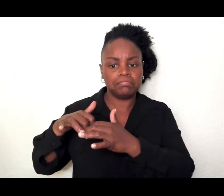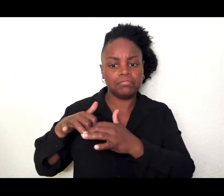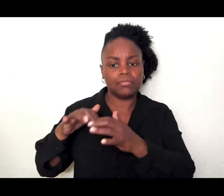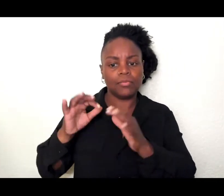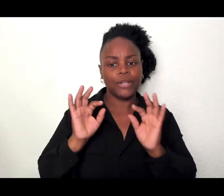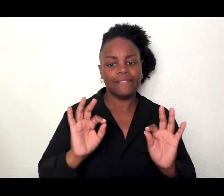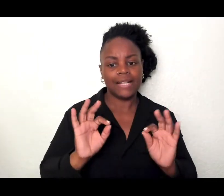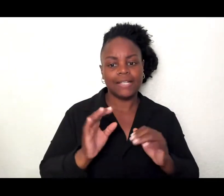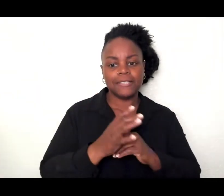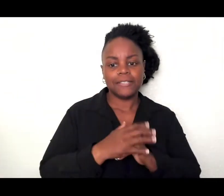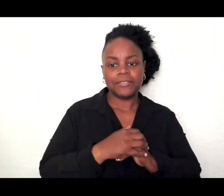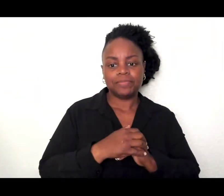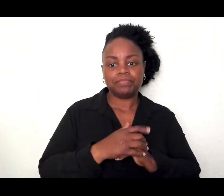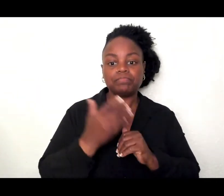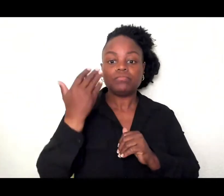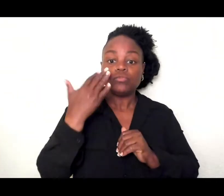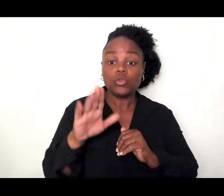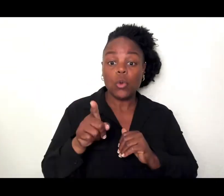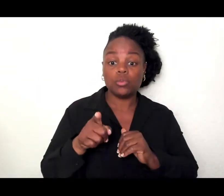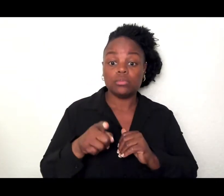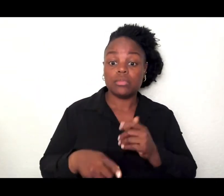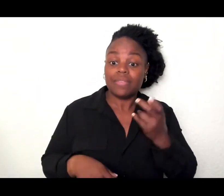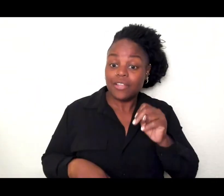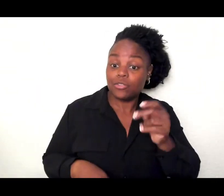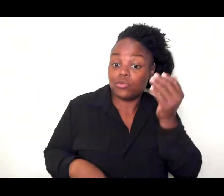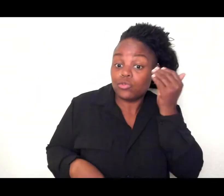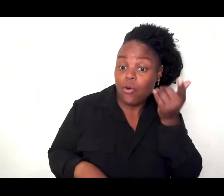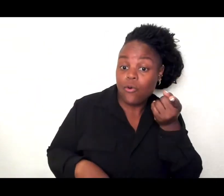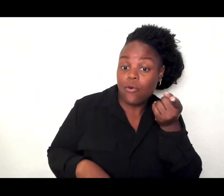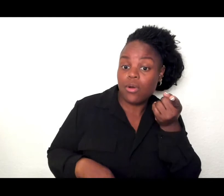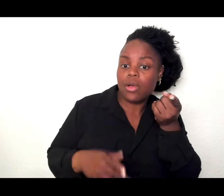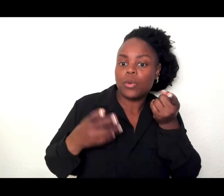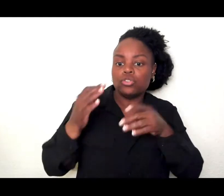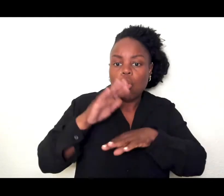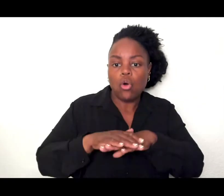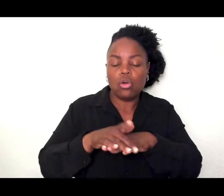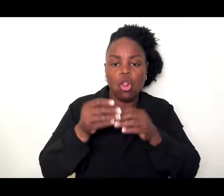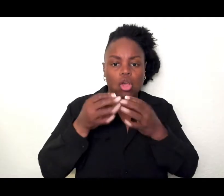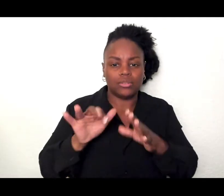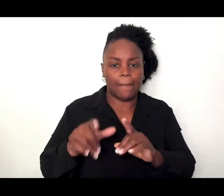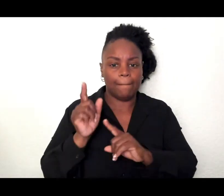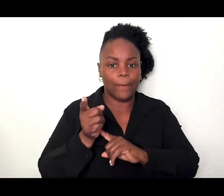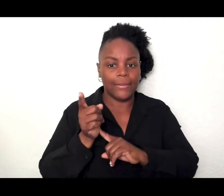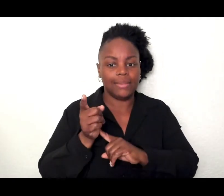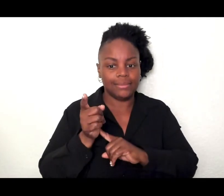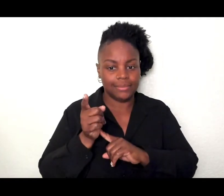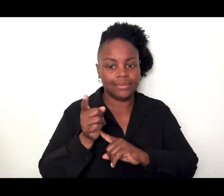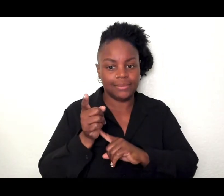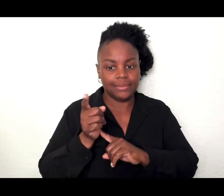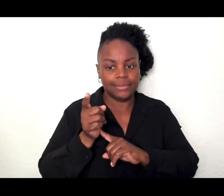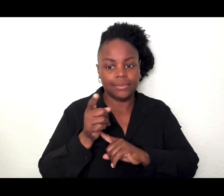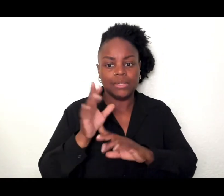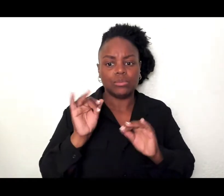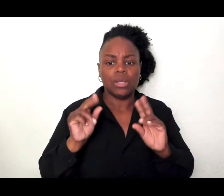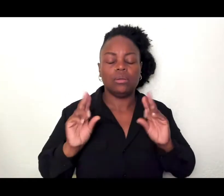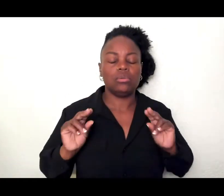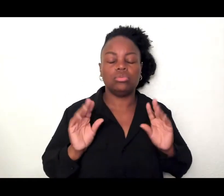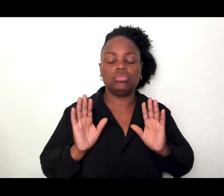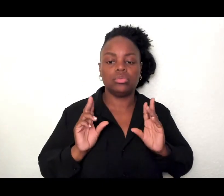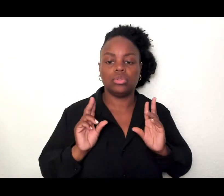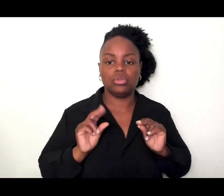and that isn't how we operate as a disability justice org. The vibe I get is everything is based on